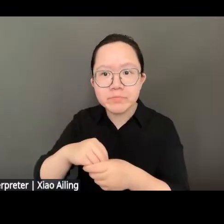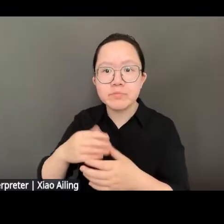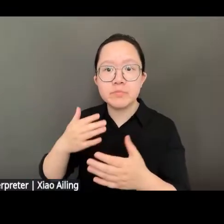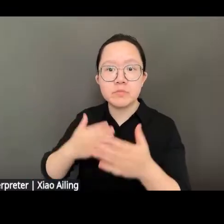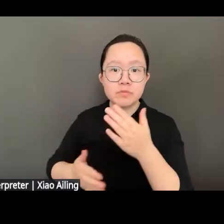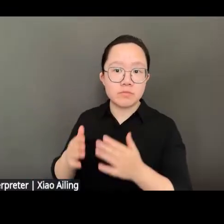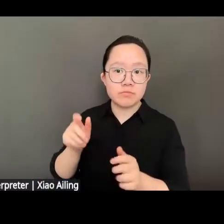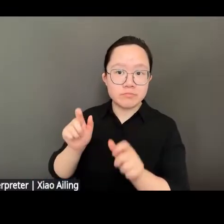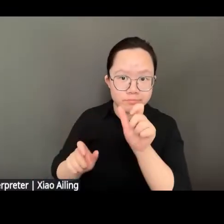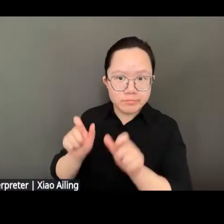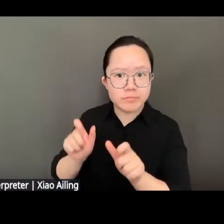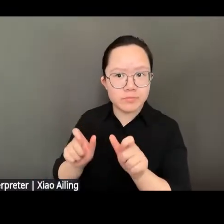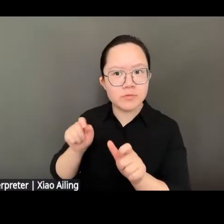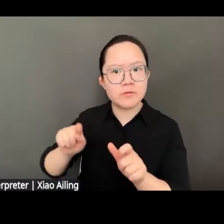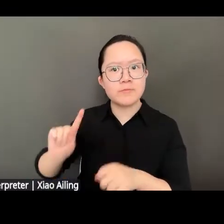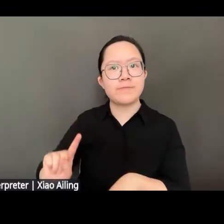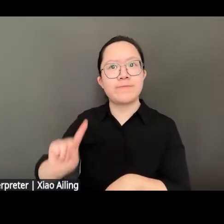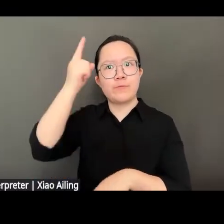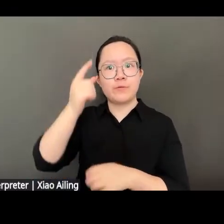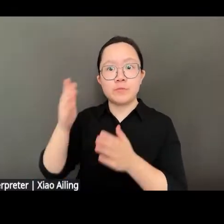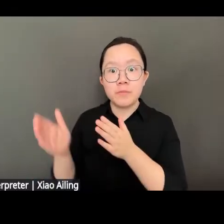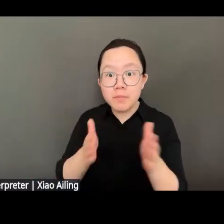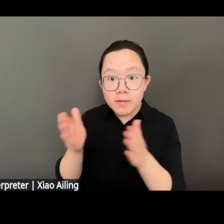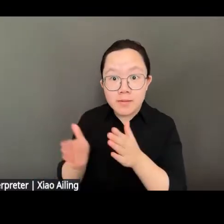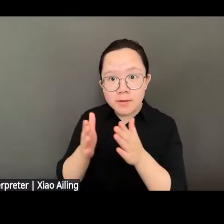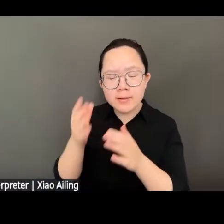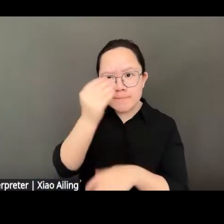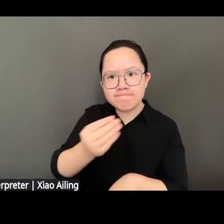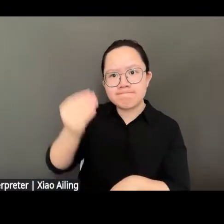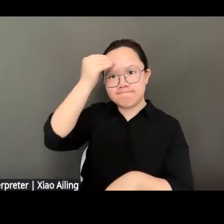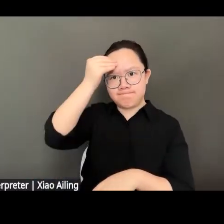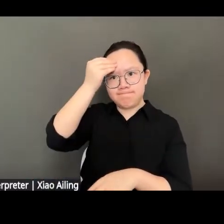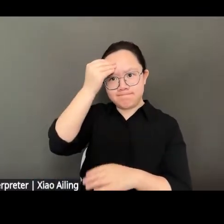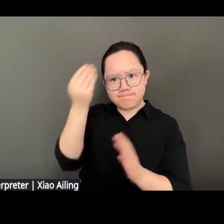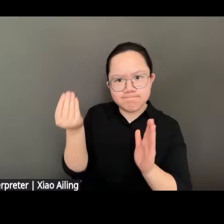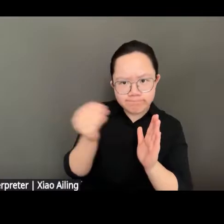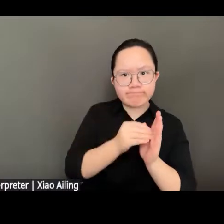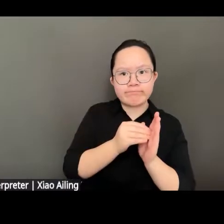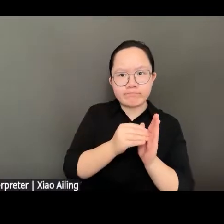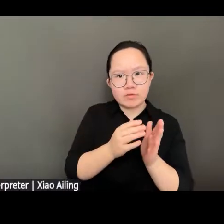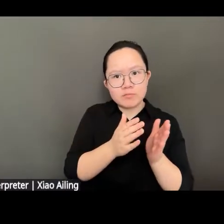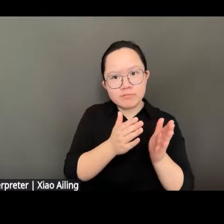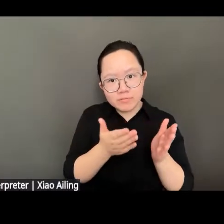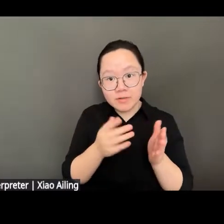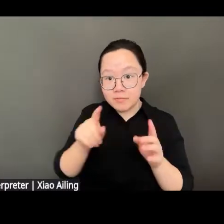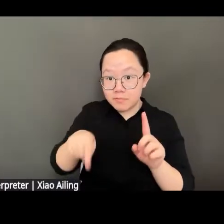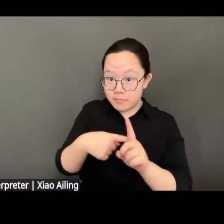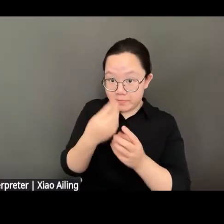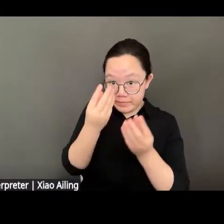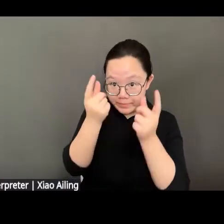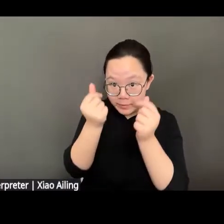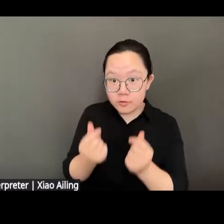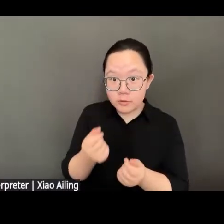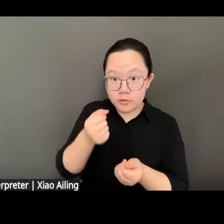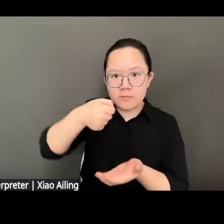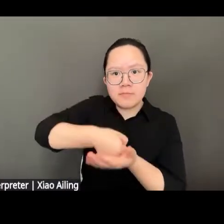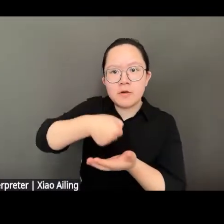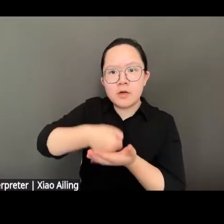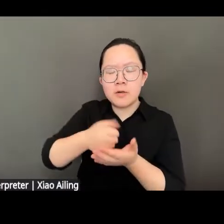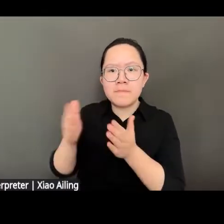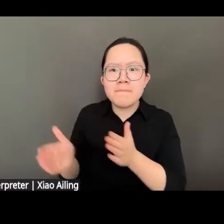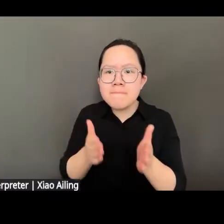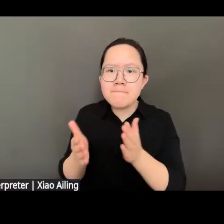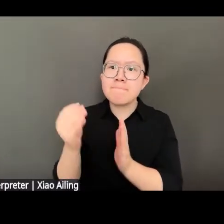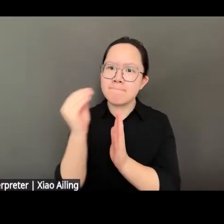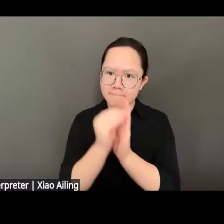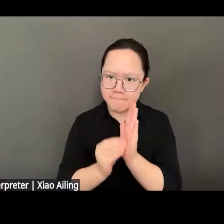be personal assistants, that may be looking at different hotels to ensure accessibility